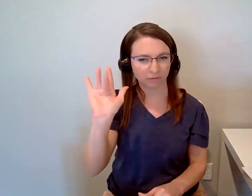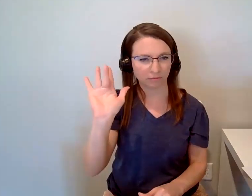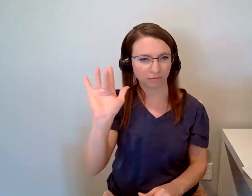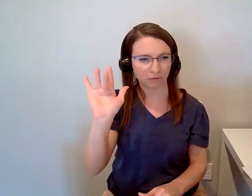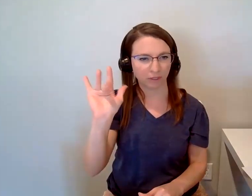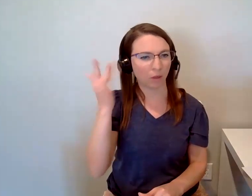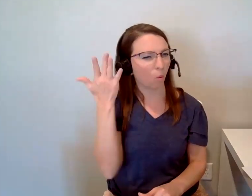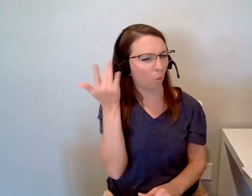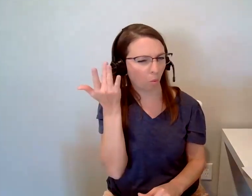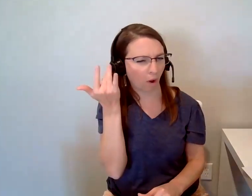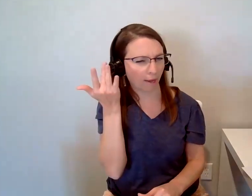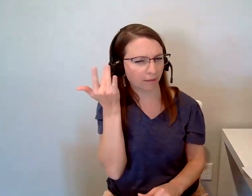Okay. Why?